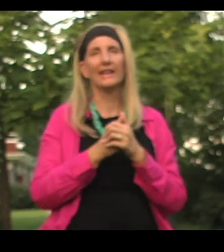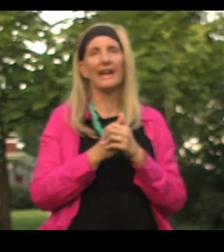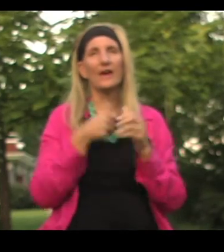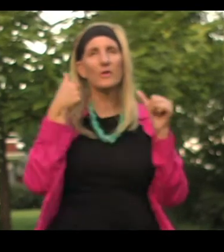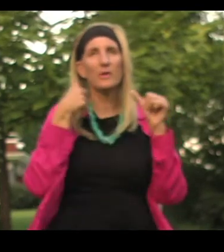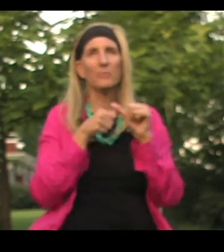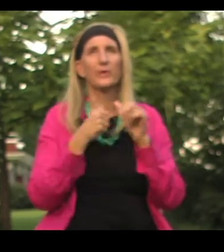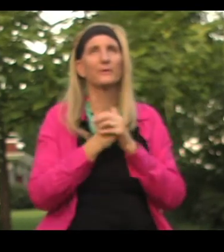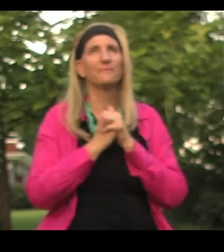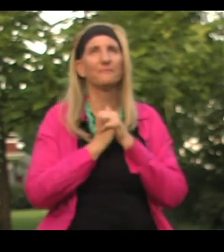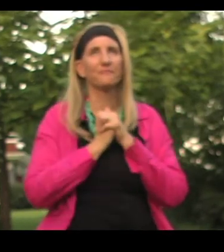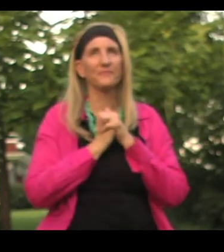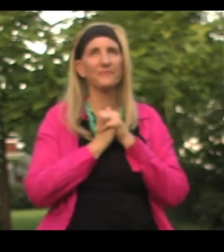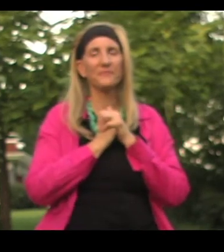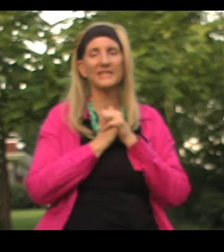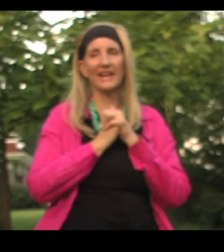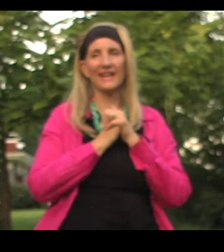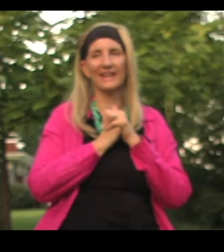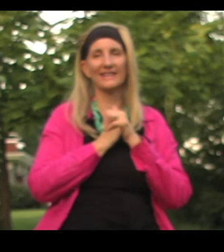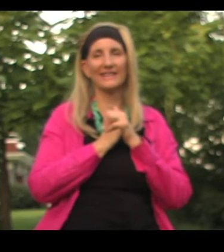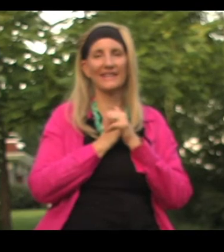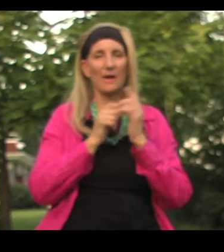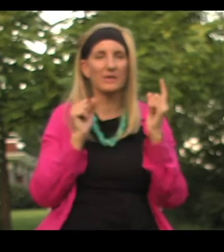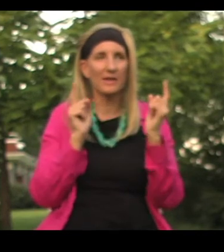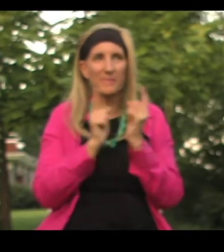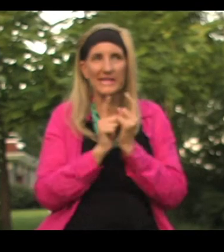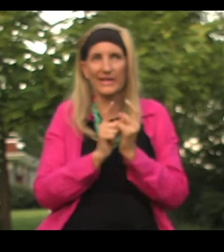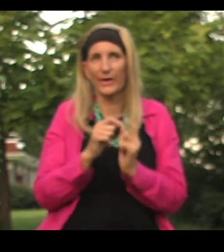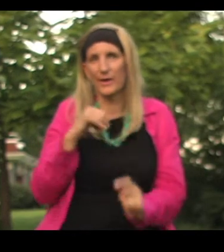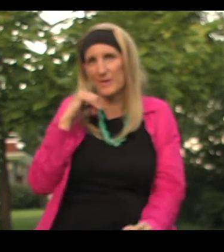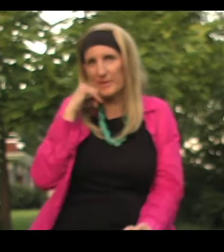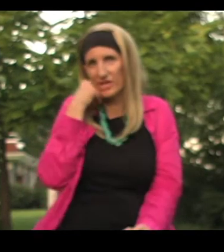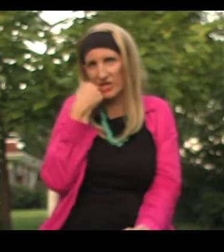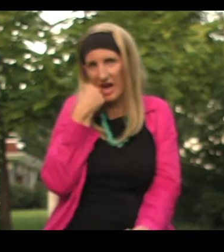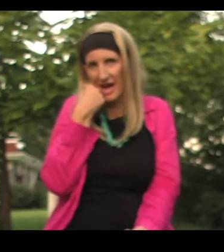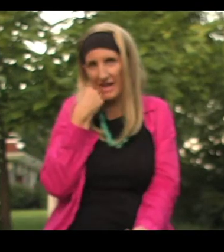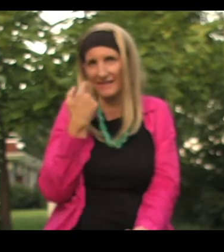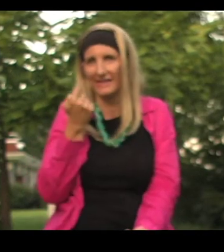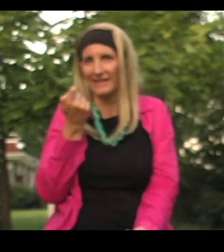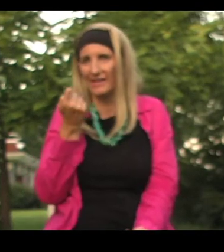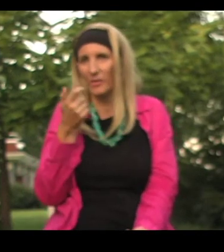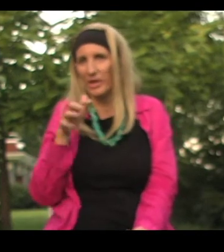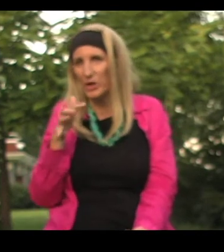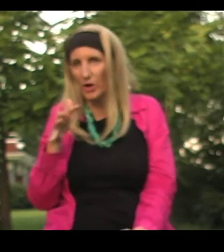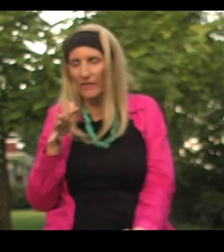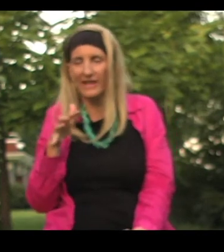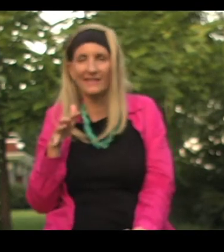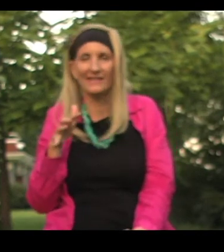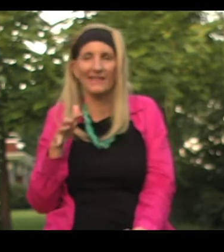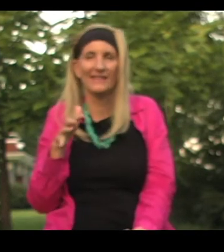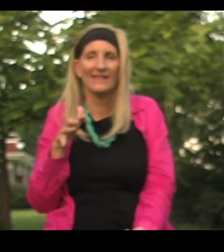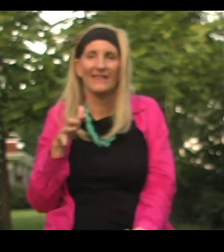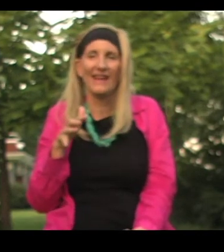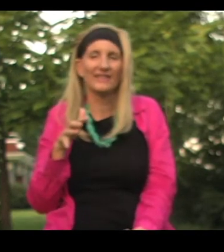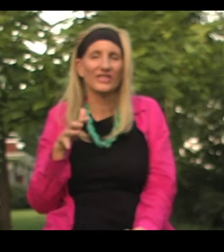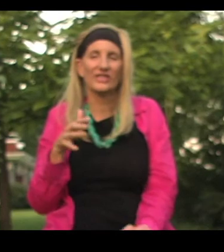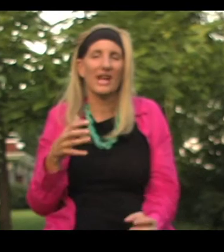I remember coming and meeting her, and her being shy and a little bit nervous, and just coming